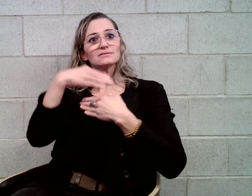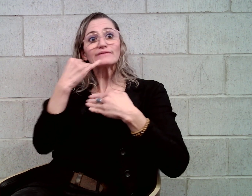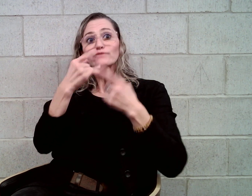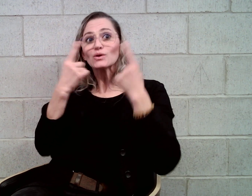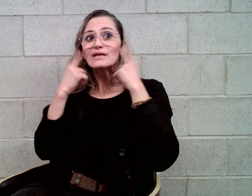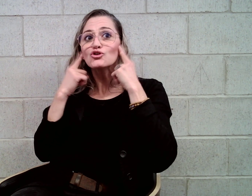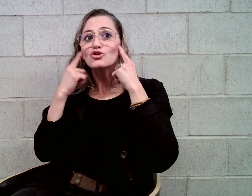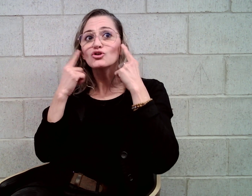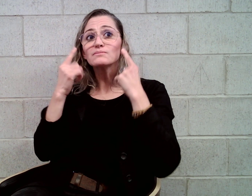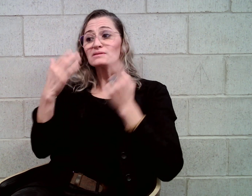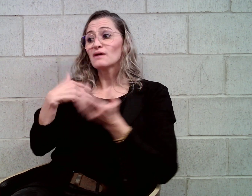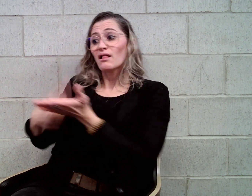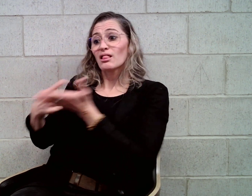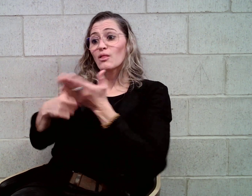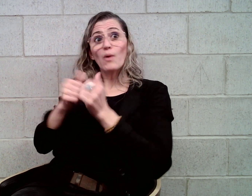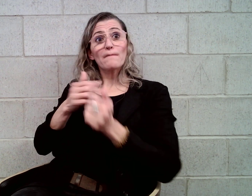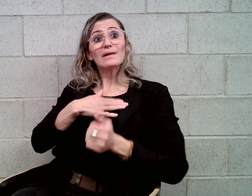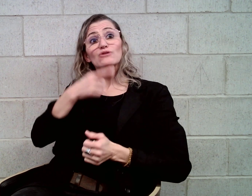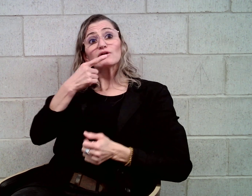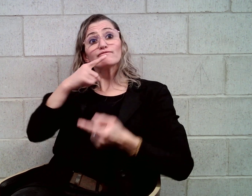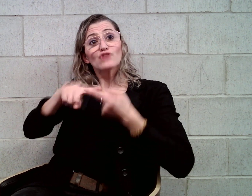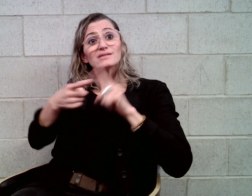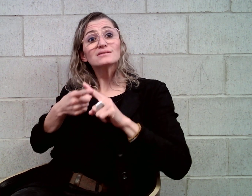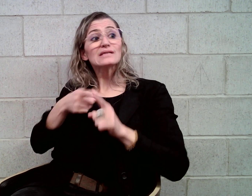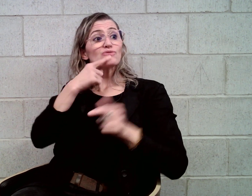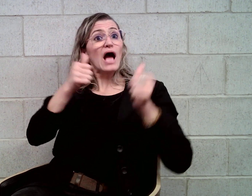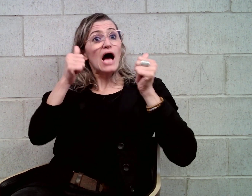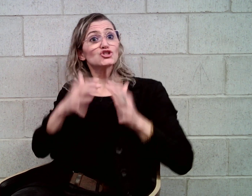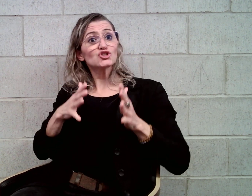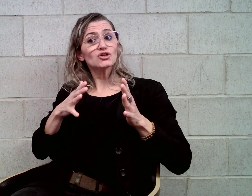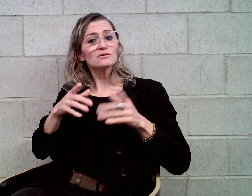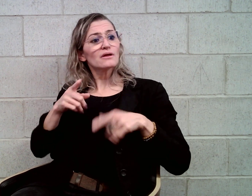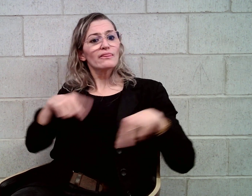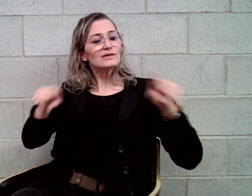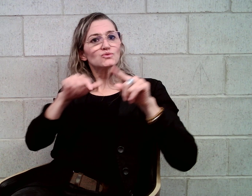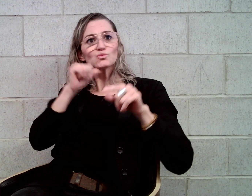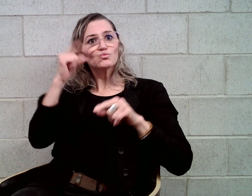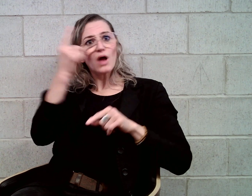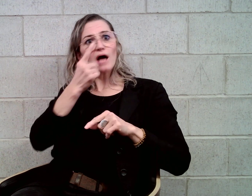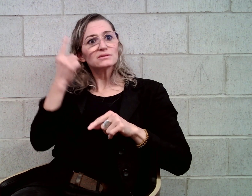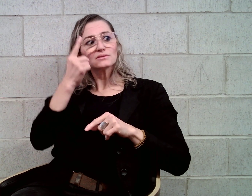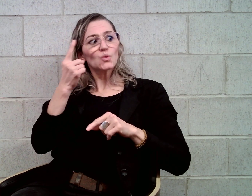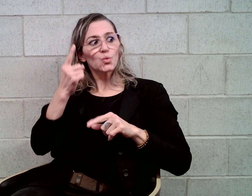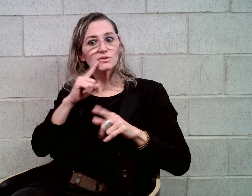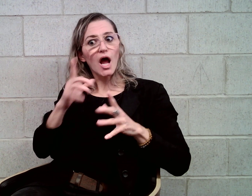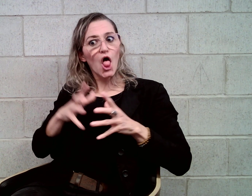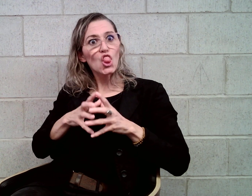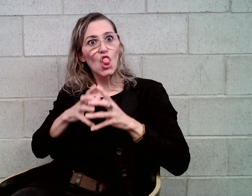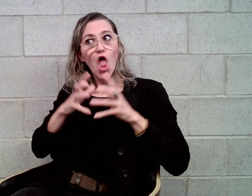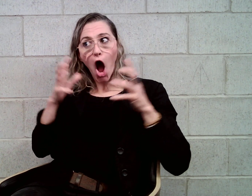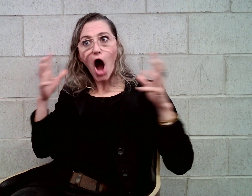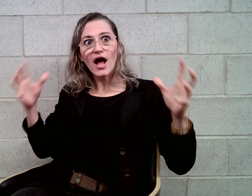and hearing is your dominant way of experiencing the world, then it causes you to overlook many